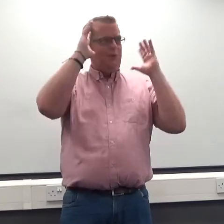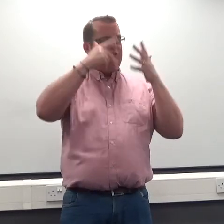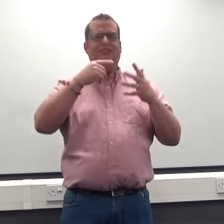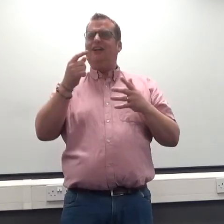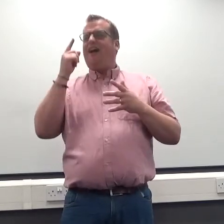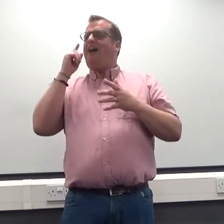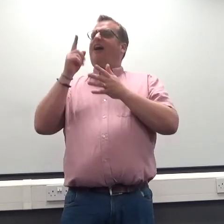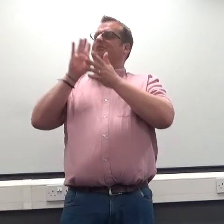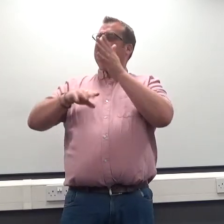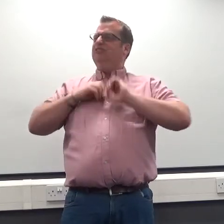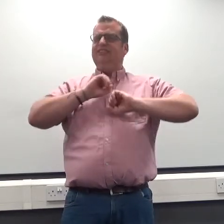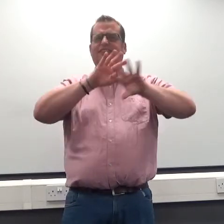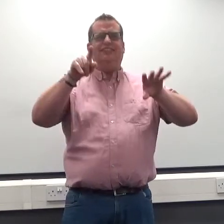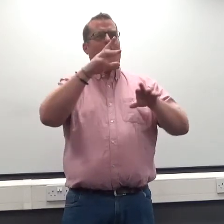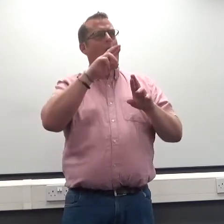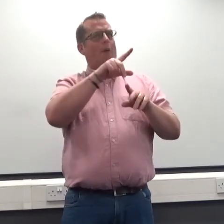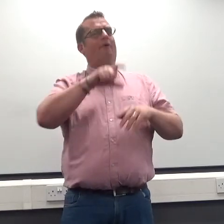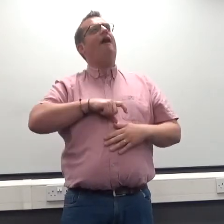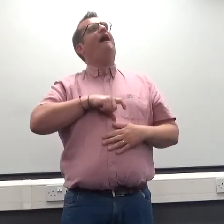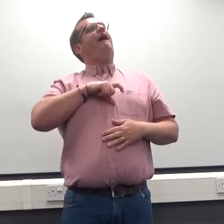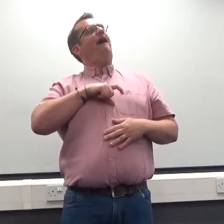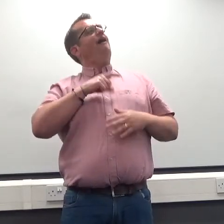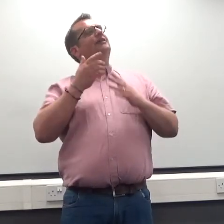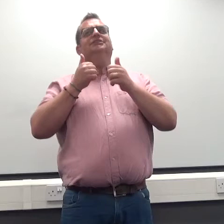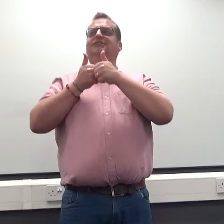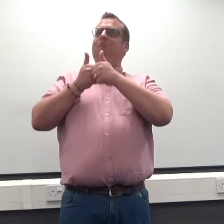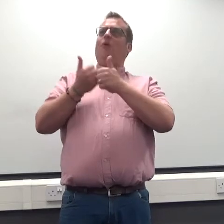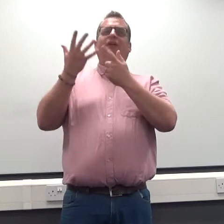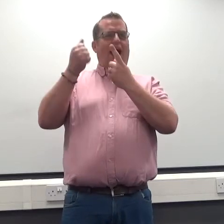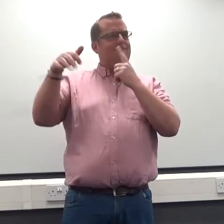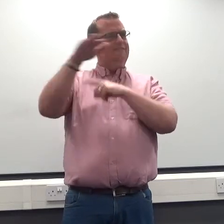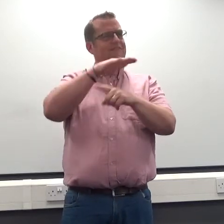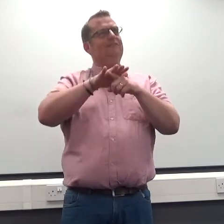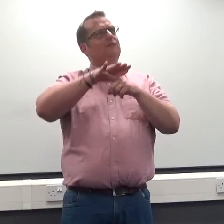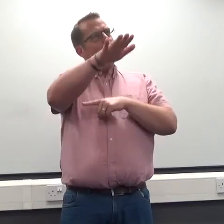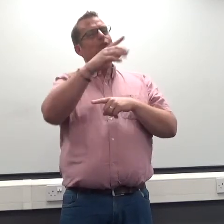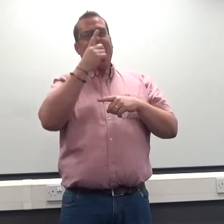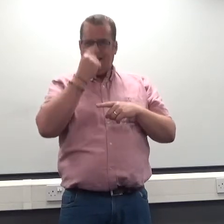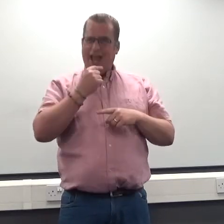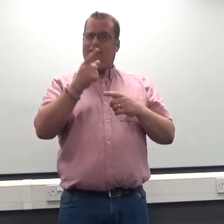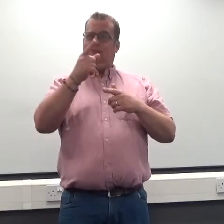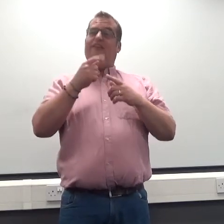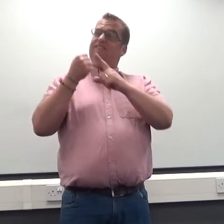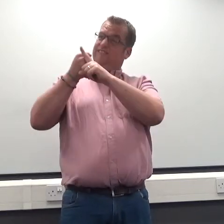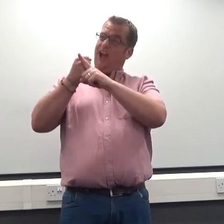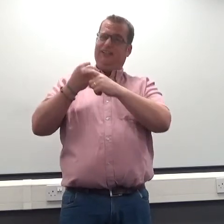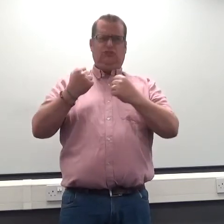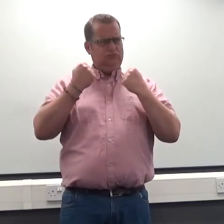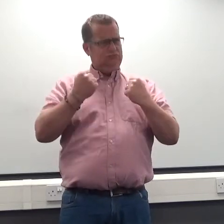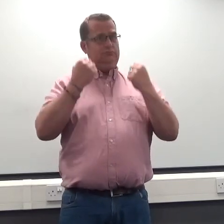I know that your head teacher perhaps you're a bit worried about your future career opportunities. So it was nice for me to come along just